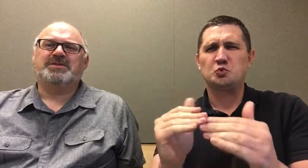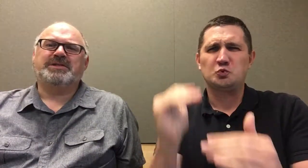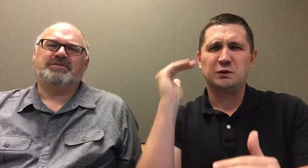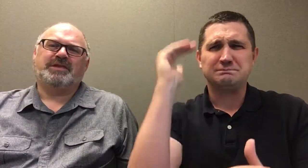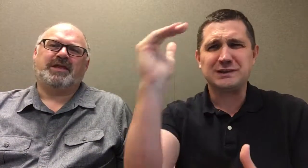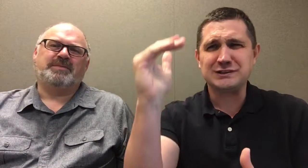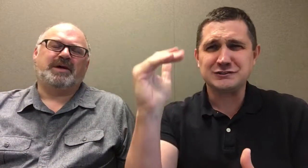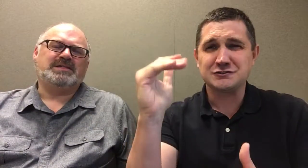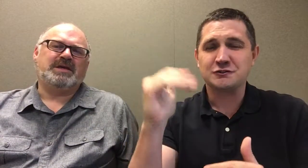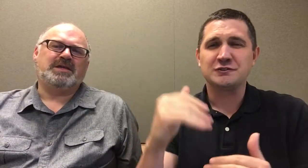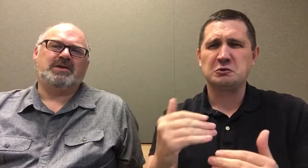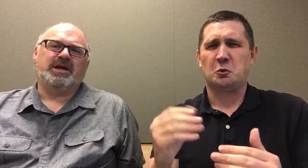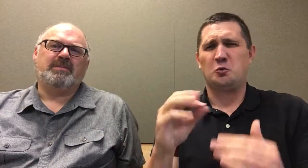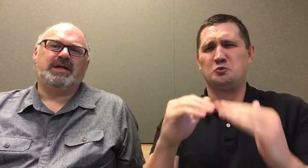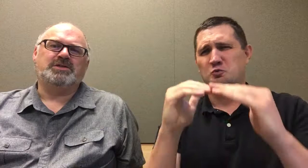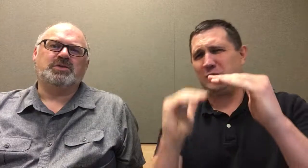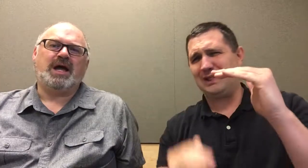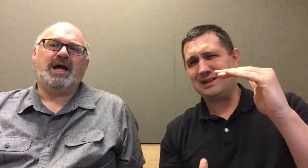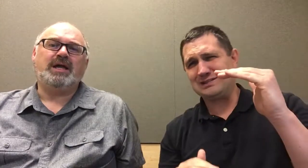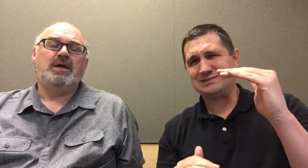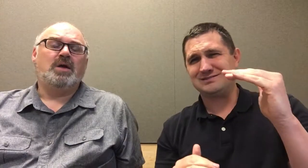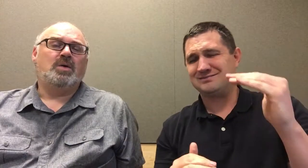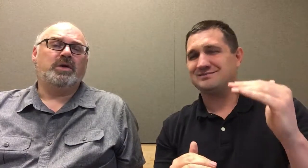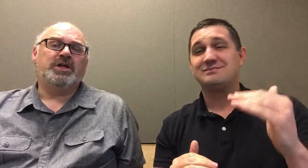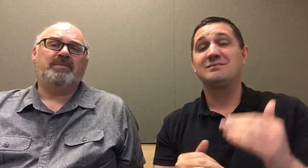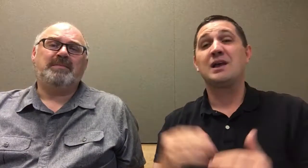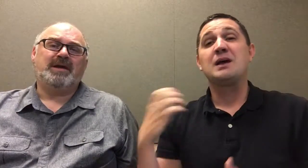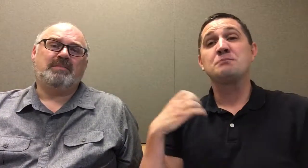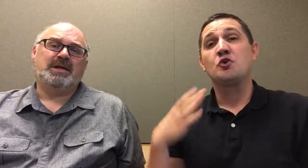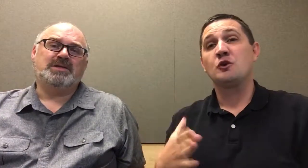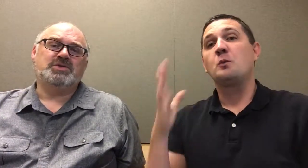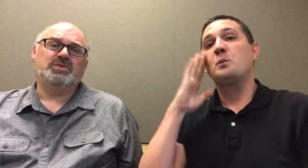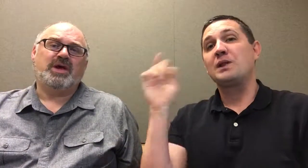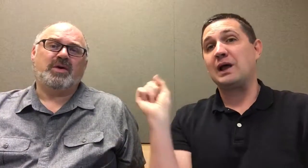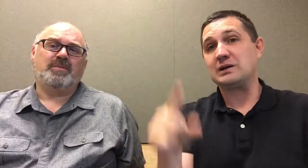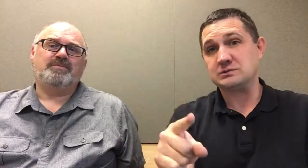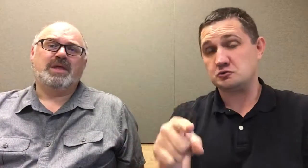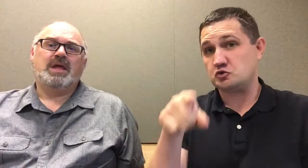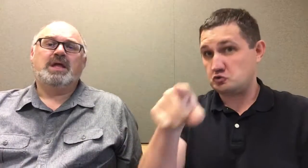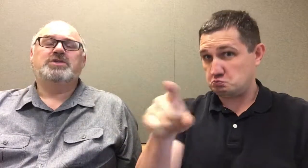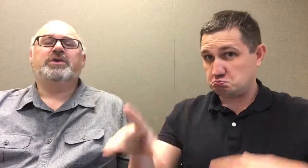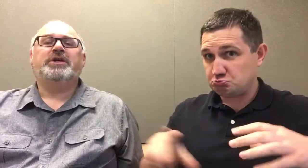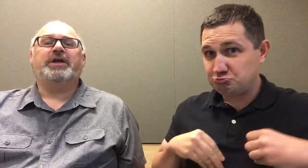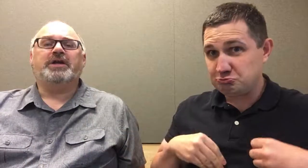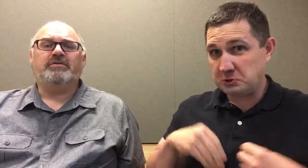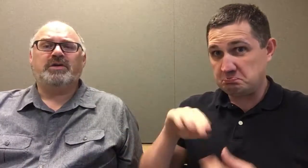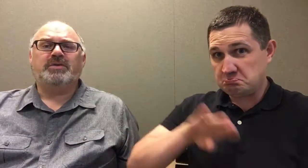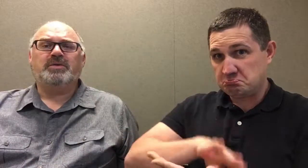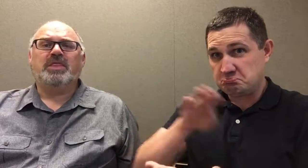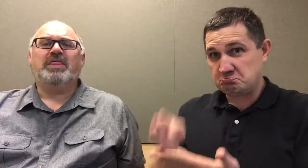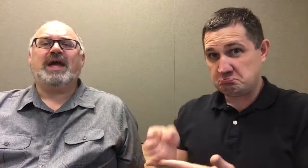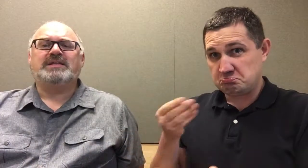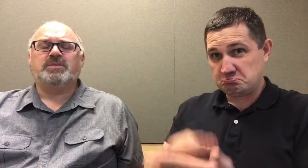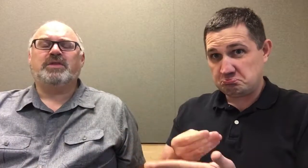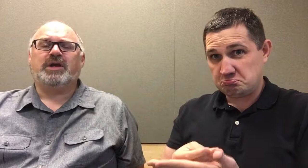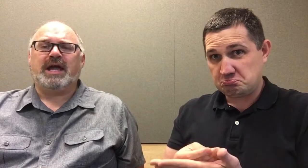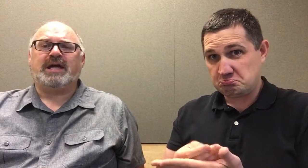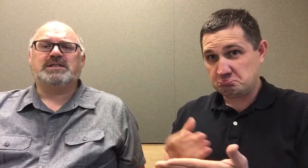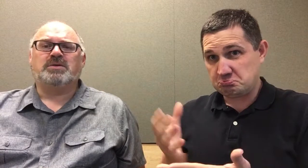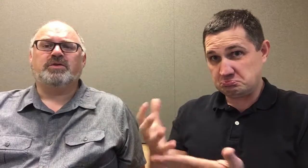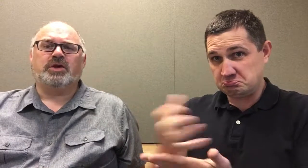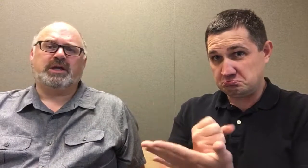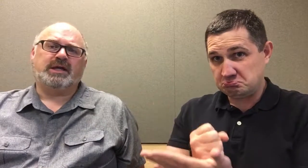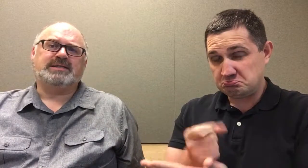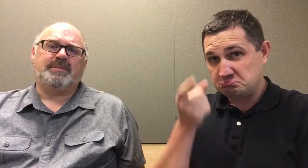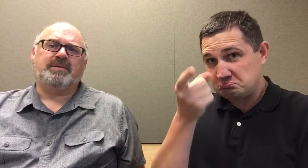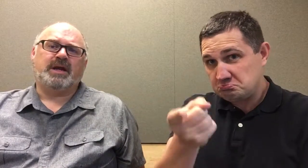Because there's a reason for that. The boss may think you're coming in too high, or you may be coming in too low. During your interview, that's when they're going to